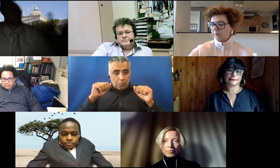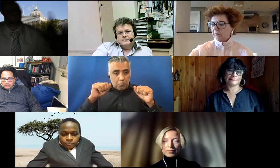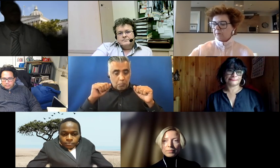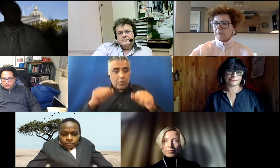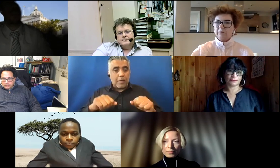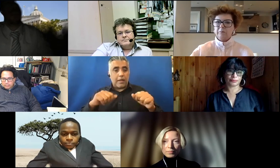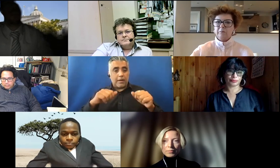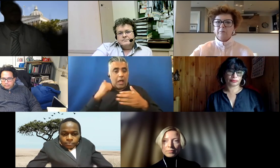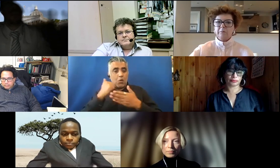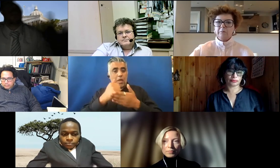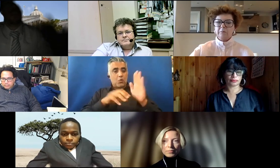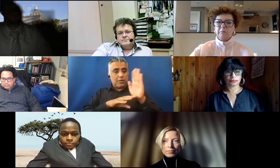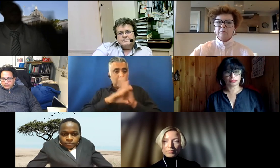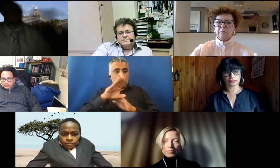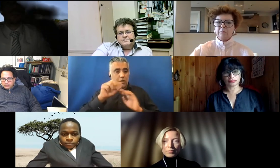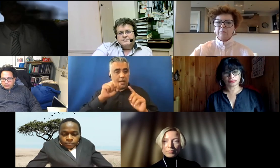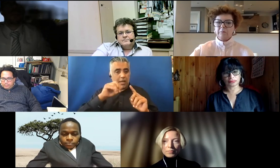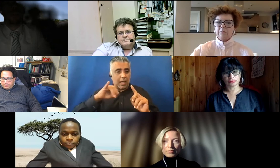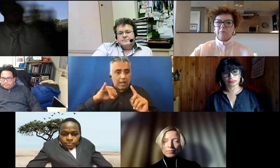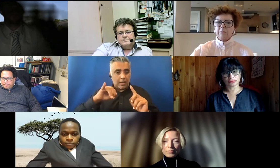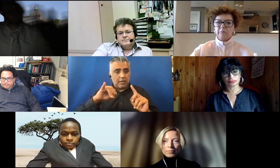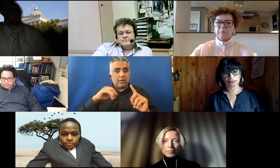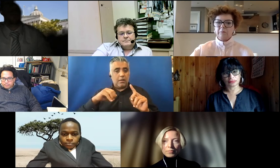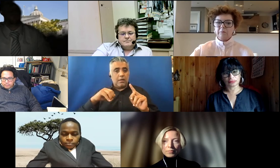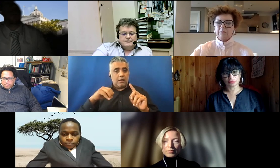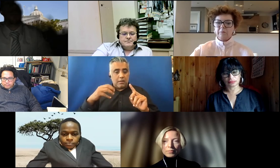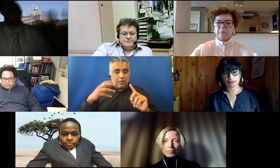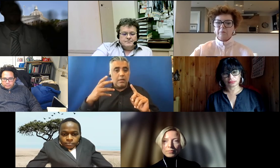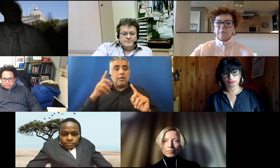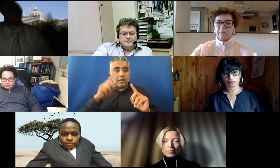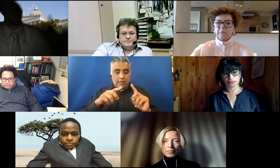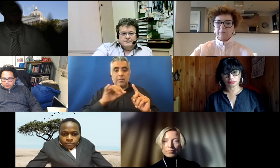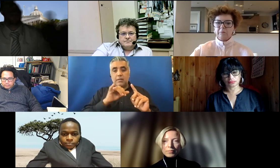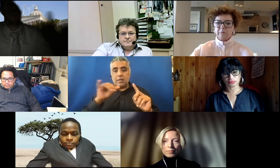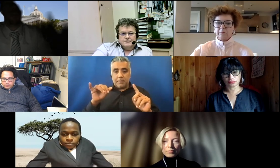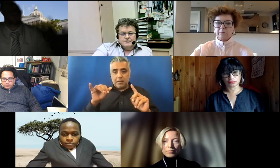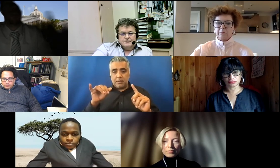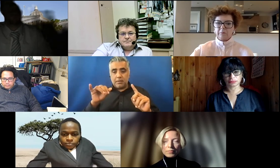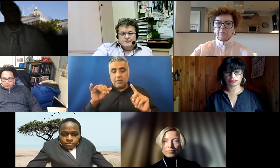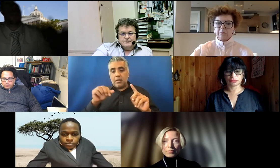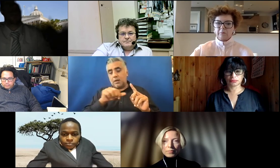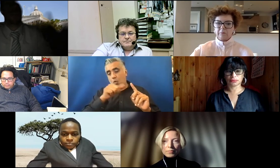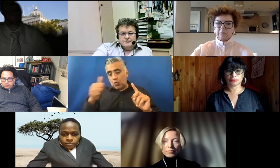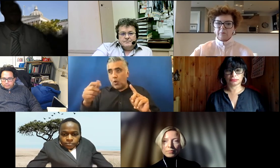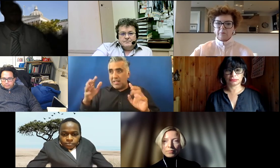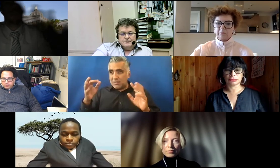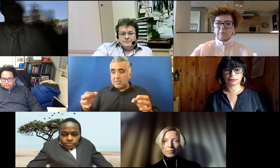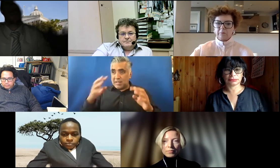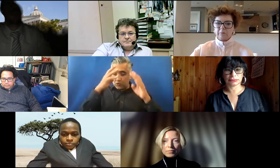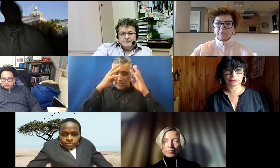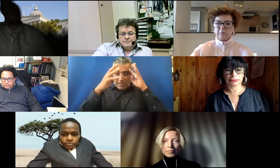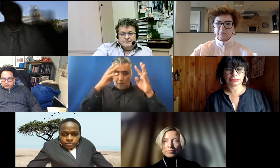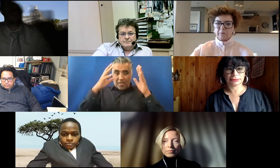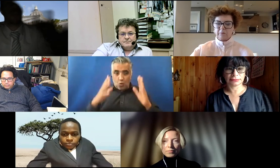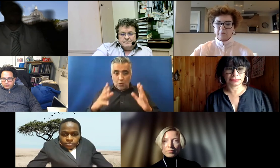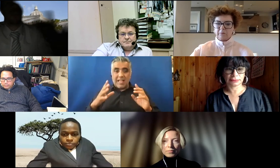AI development with having disabilities. But of course, on the other end, to make sure that the innovators